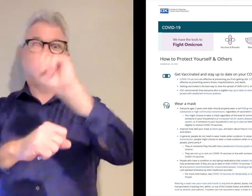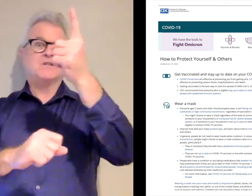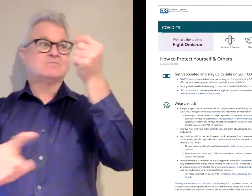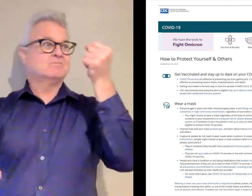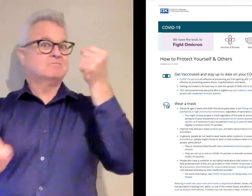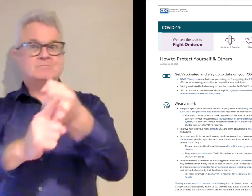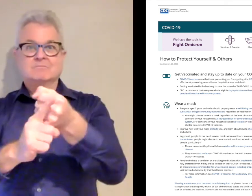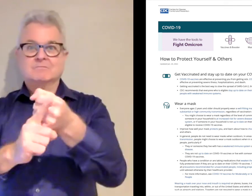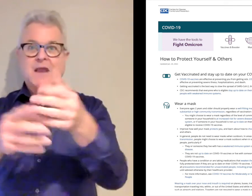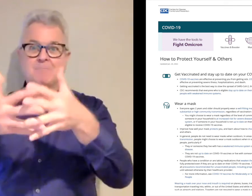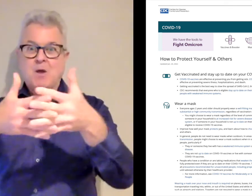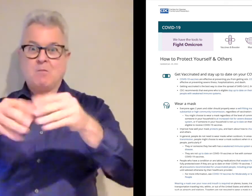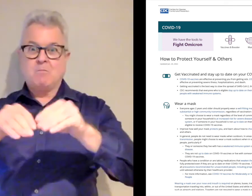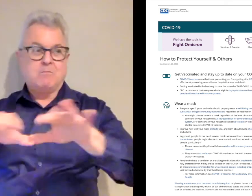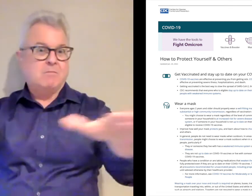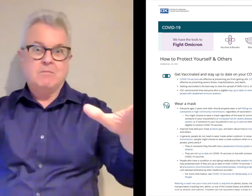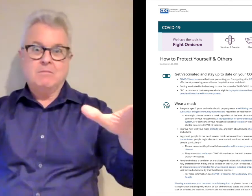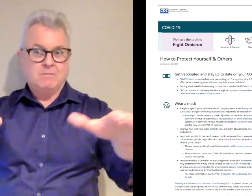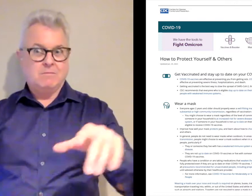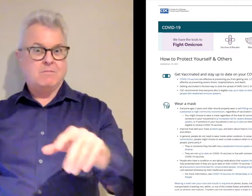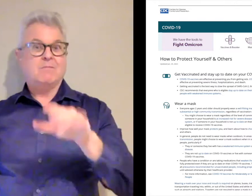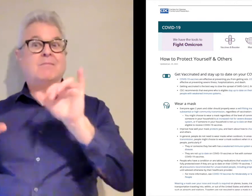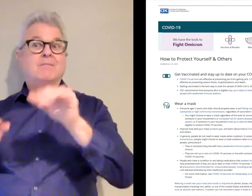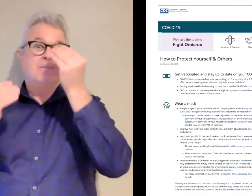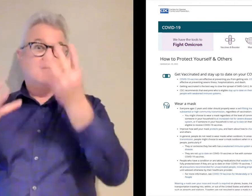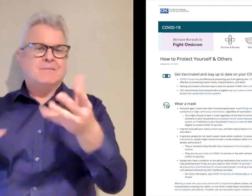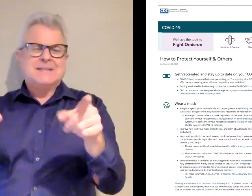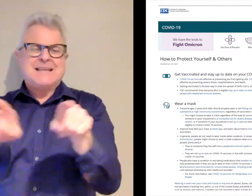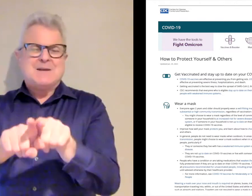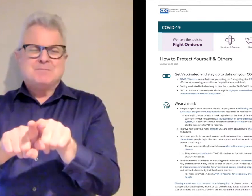in place since March of 2020 when the pandemic first started.